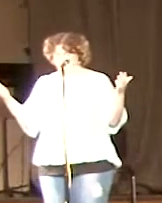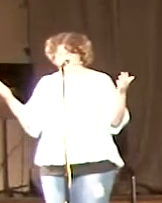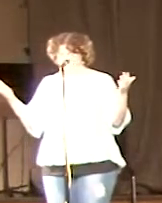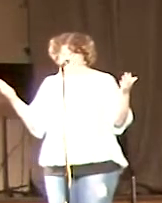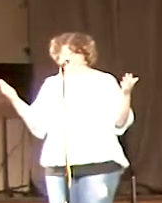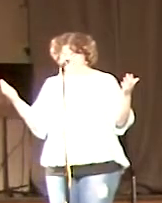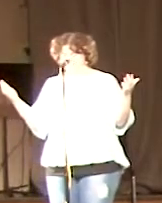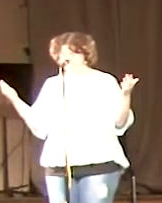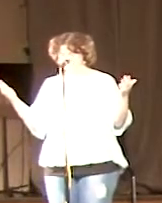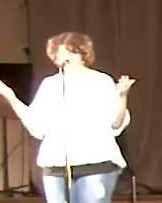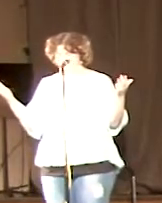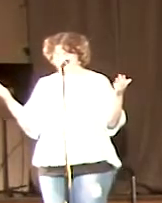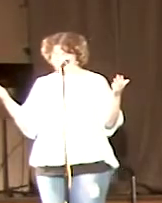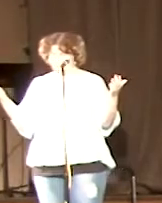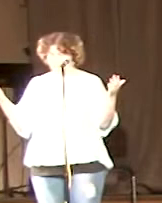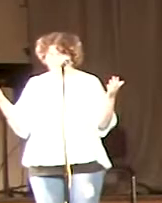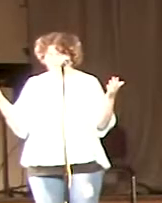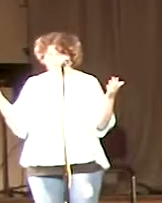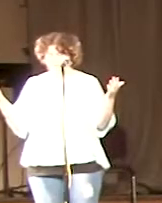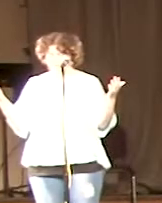Thank you, Jesus.